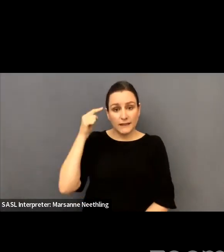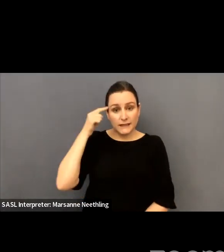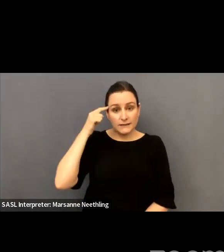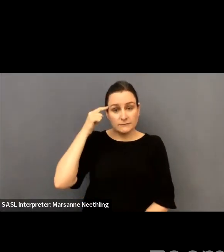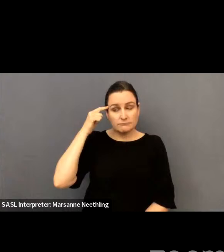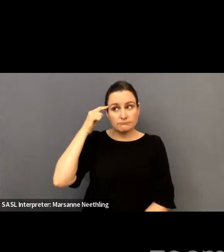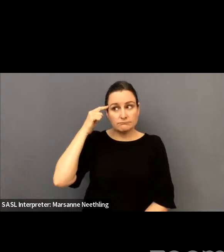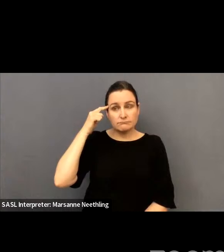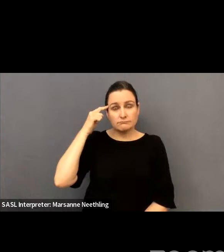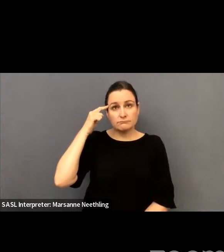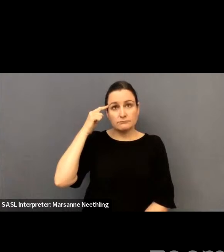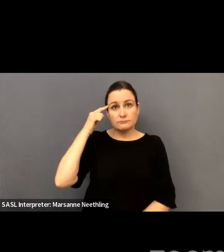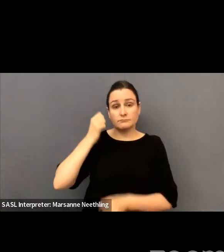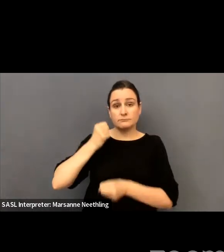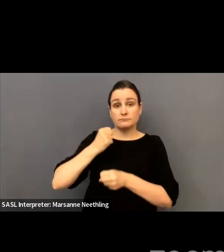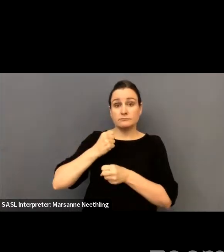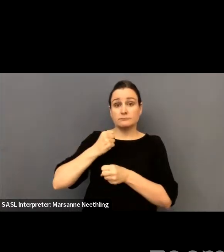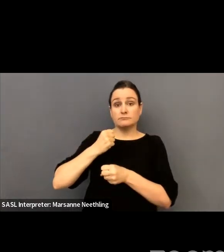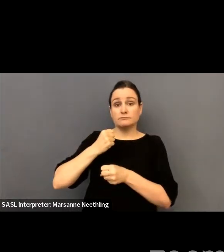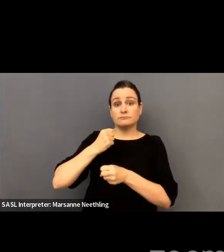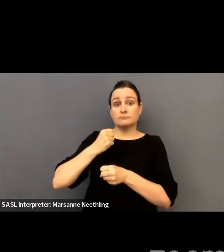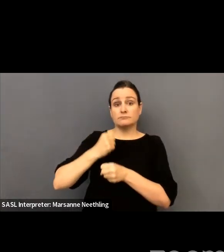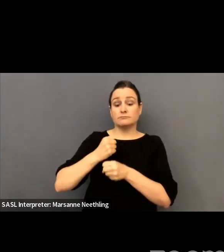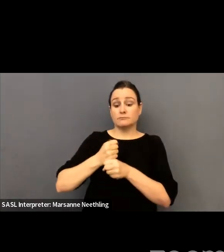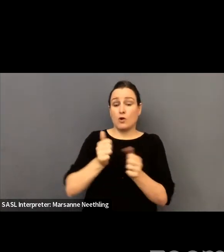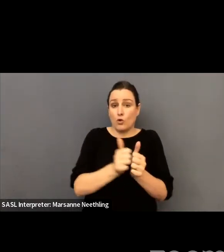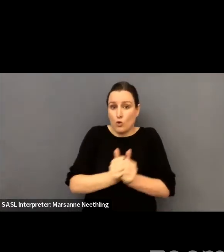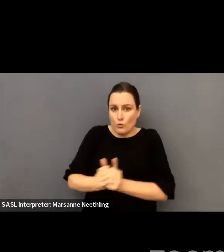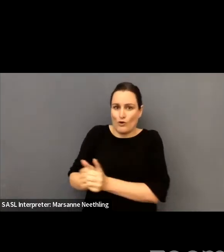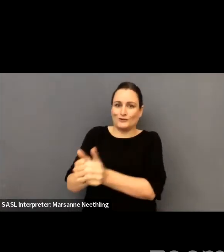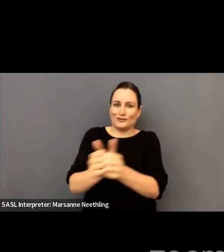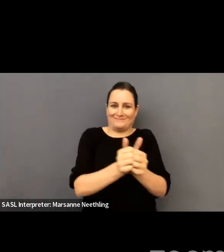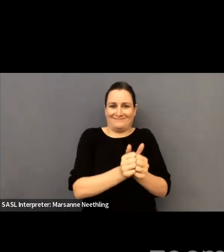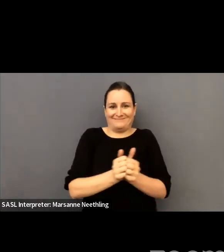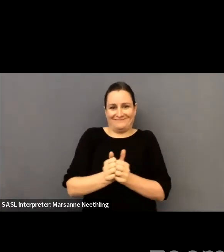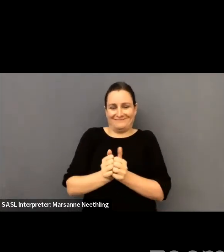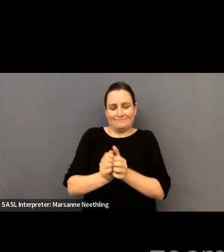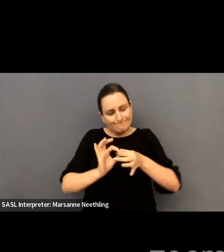from parties, whether it's any